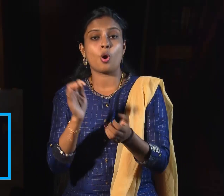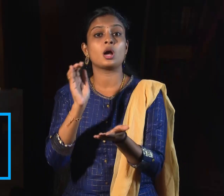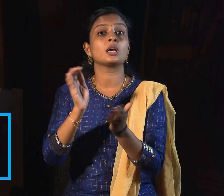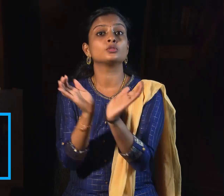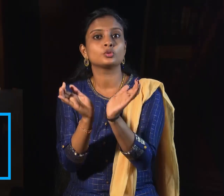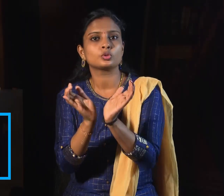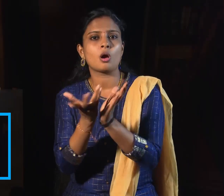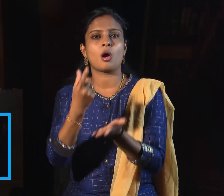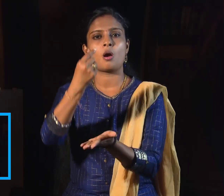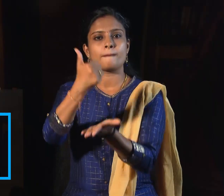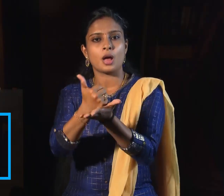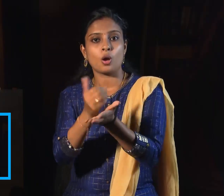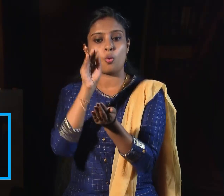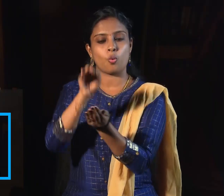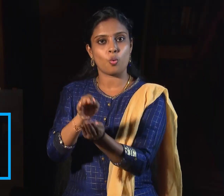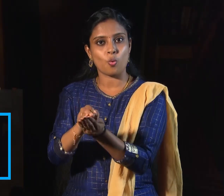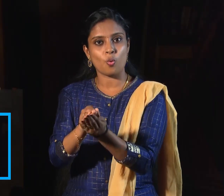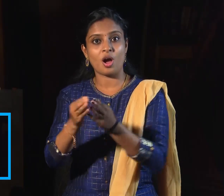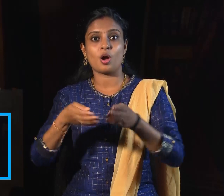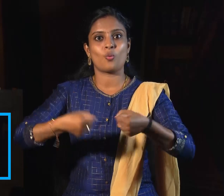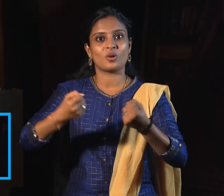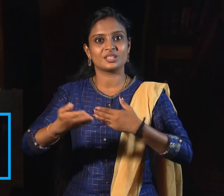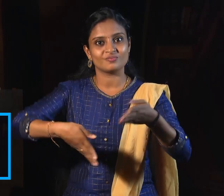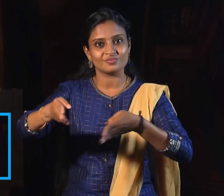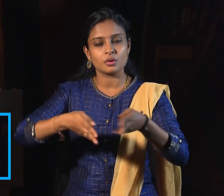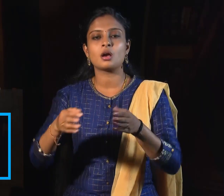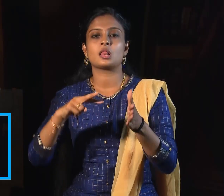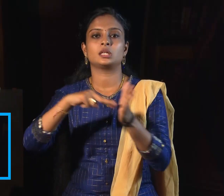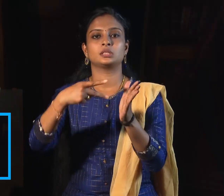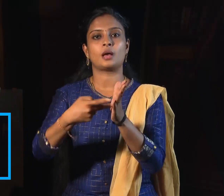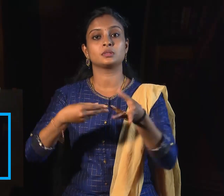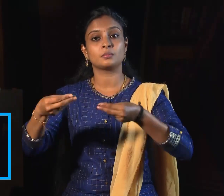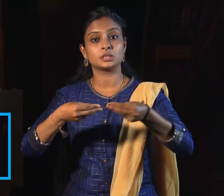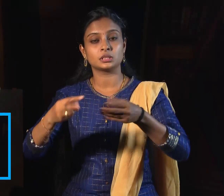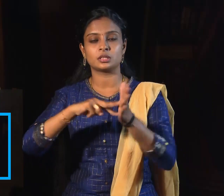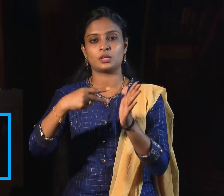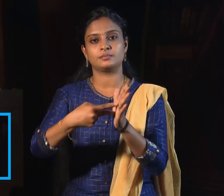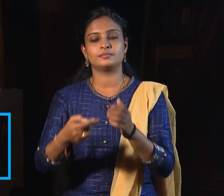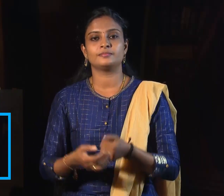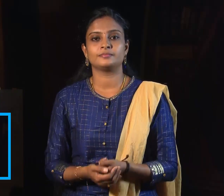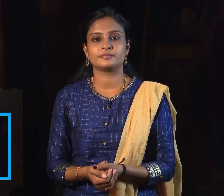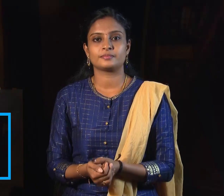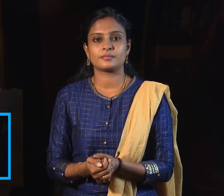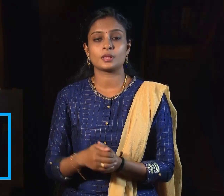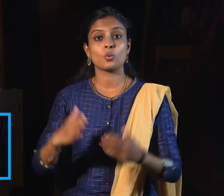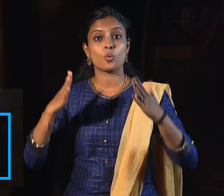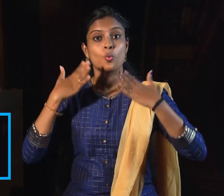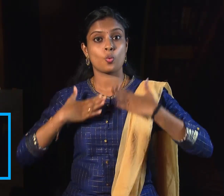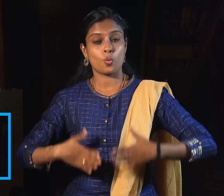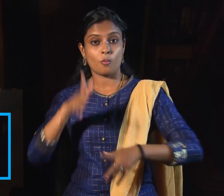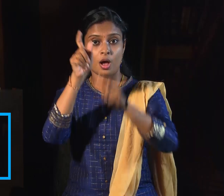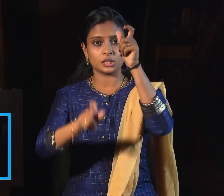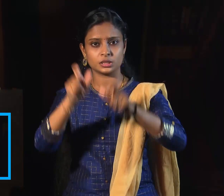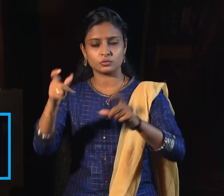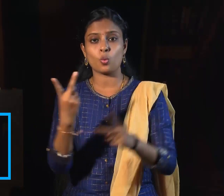banking, storage, transportation, etc. are examples of business activities. Human activities can